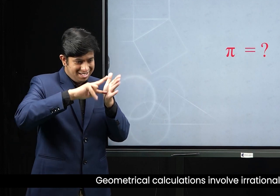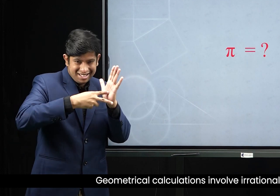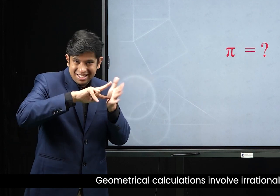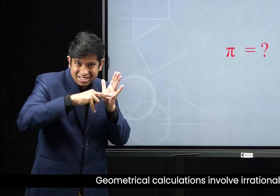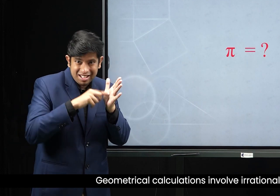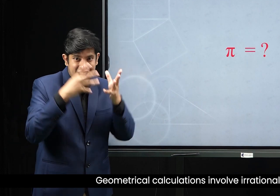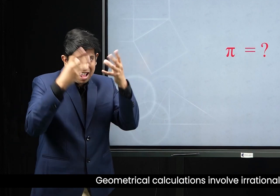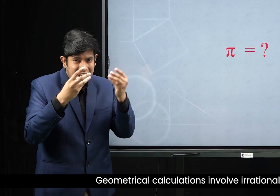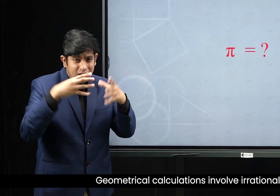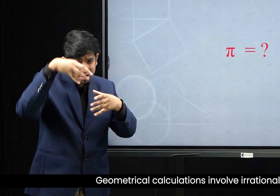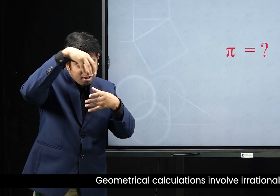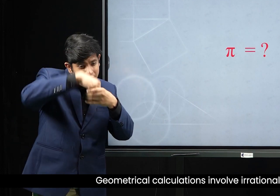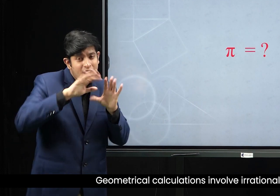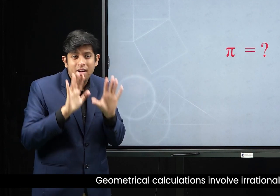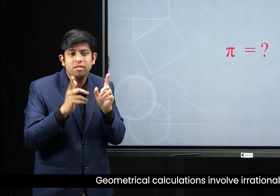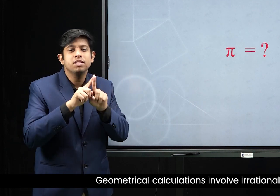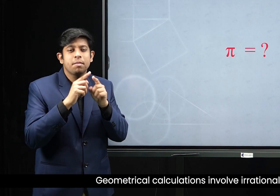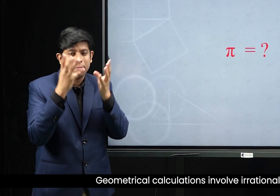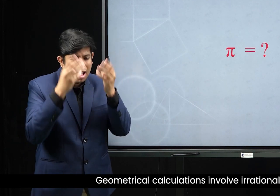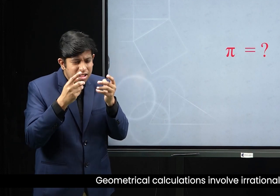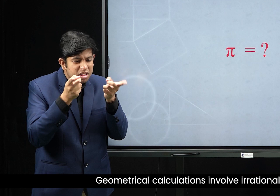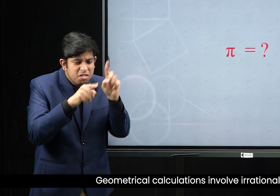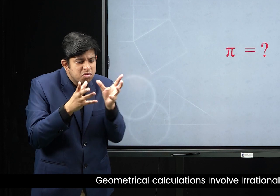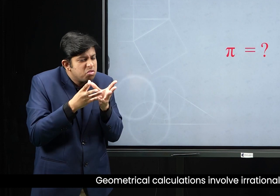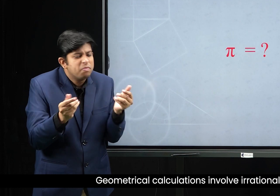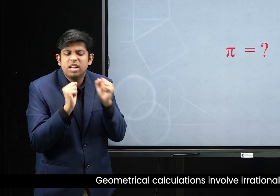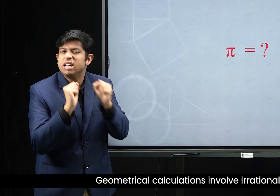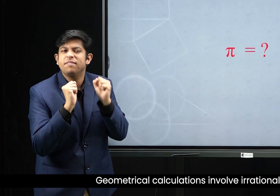Geometrical calculations involve irrational numbers.